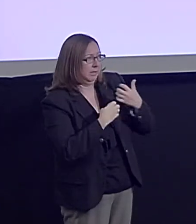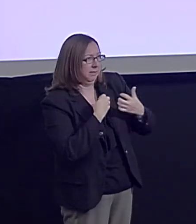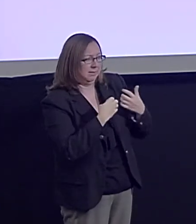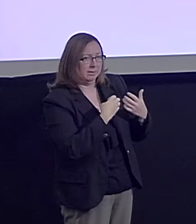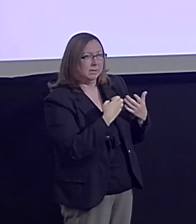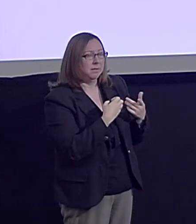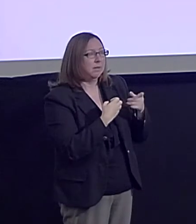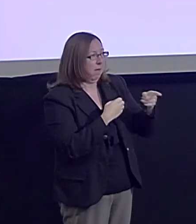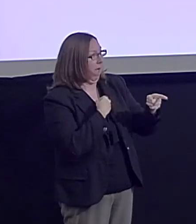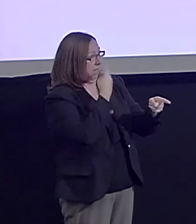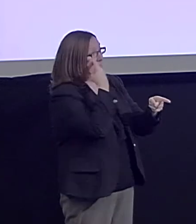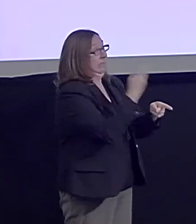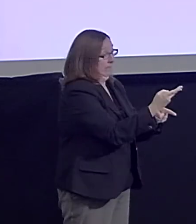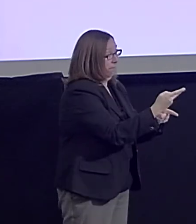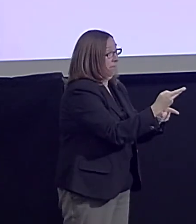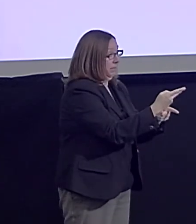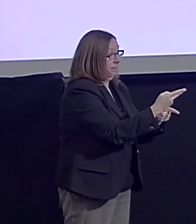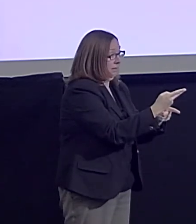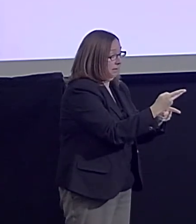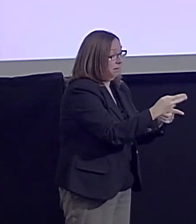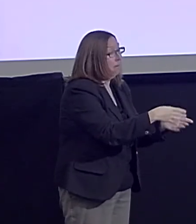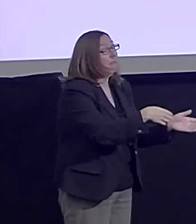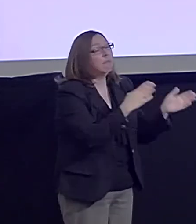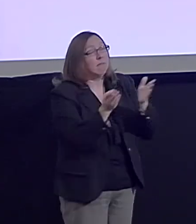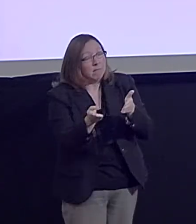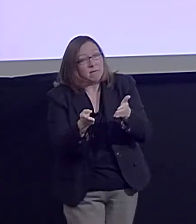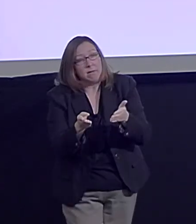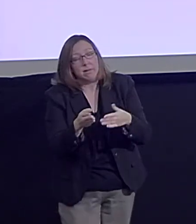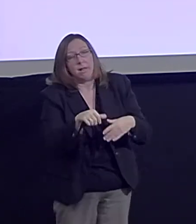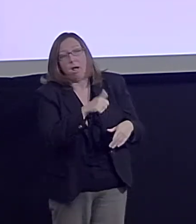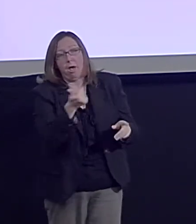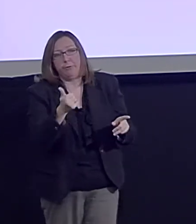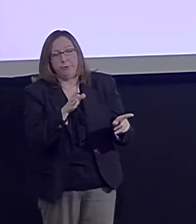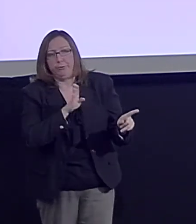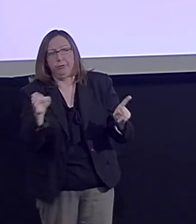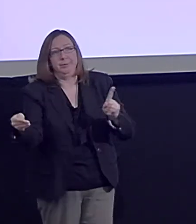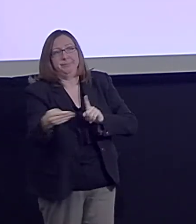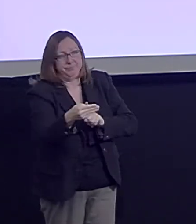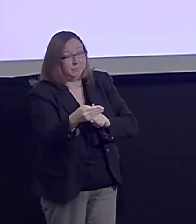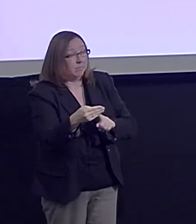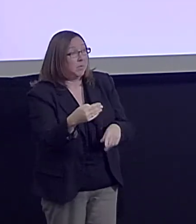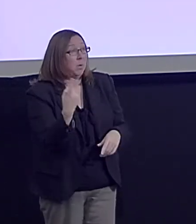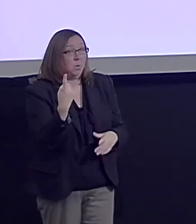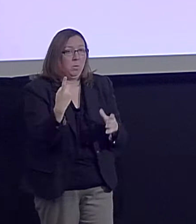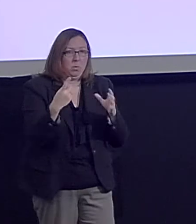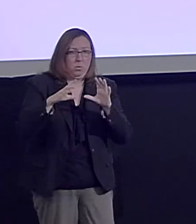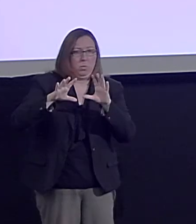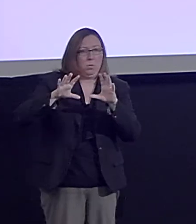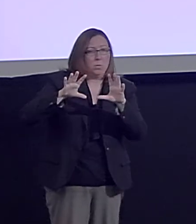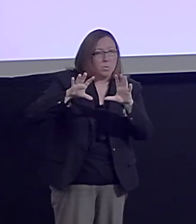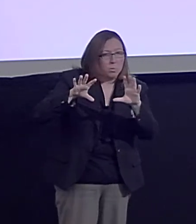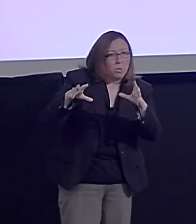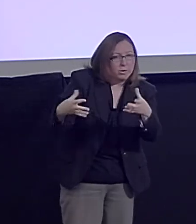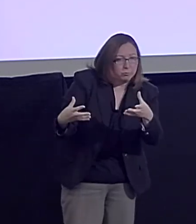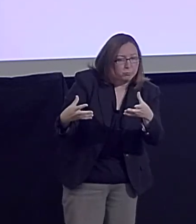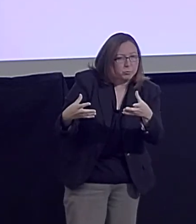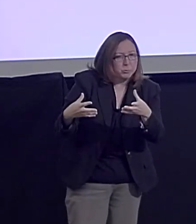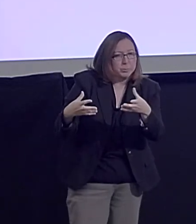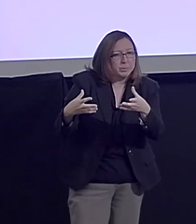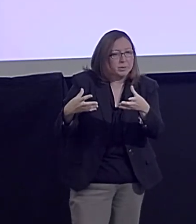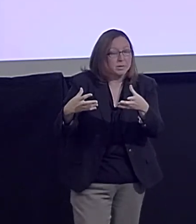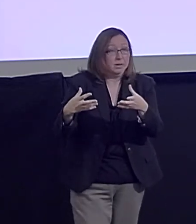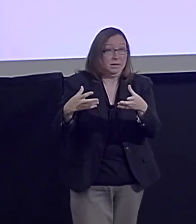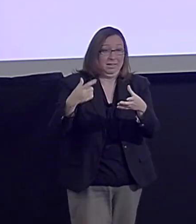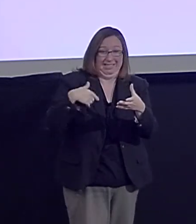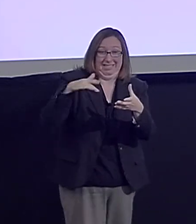are data from patients, for example, from the group of Damasio, Adolphs, and the other, they are